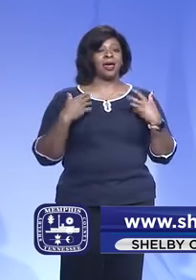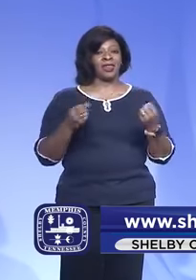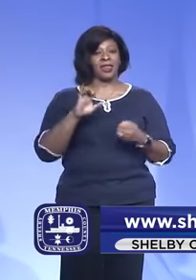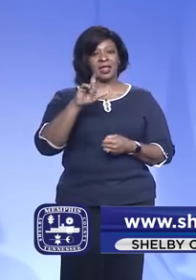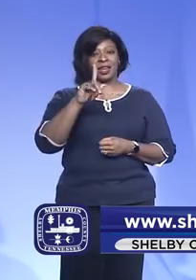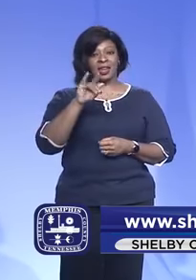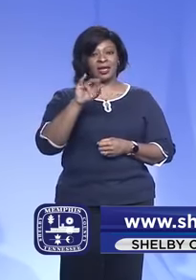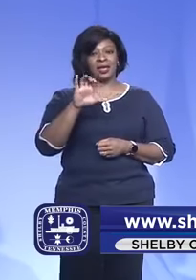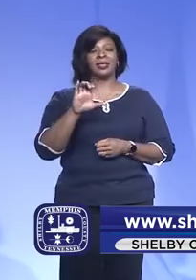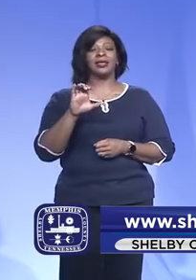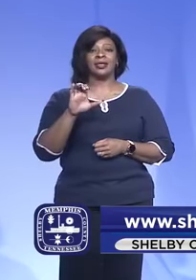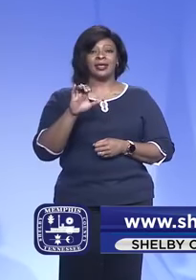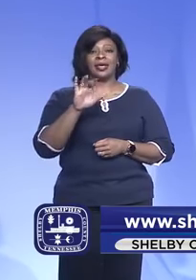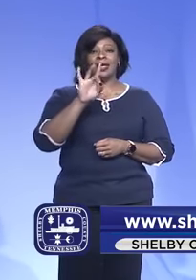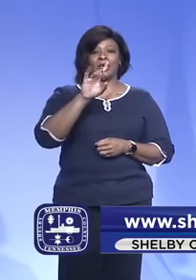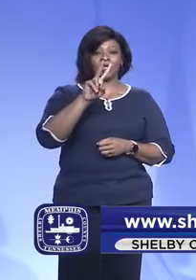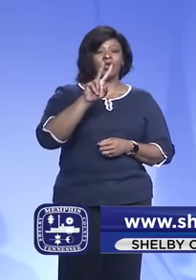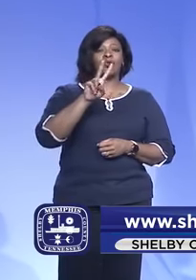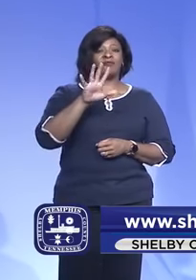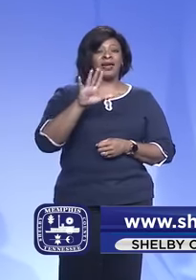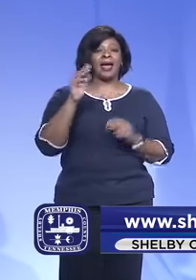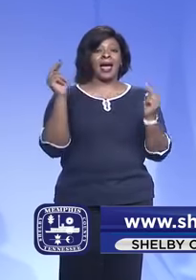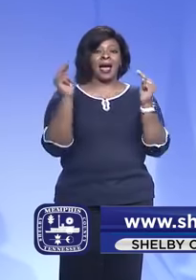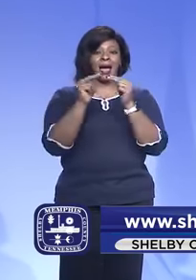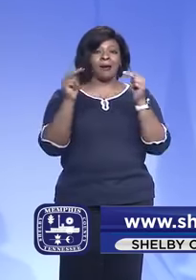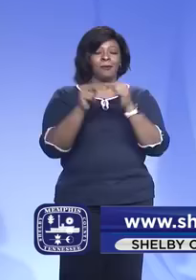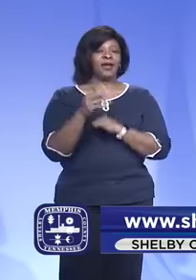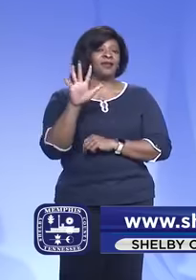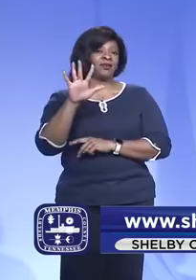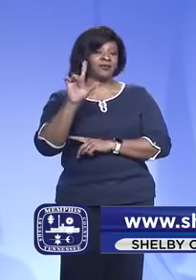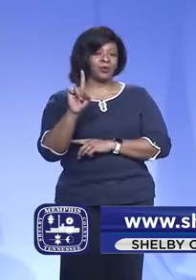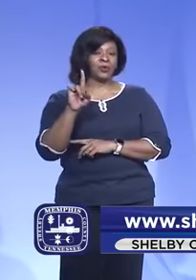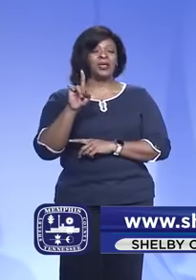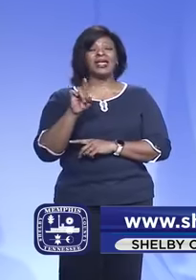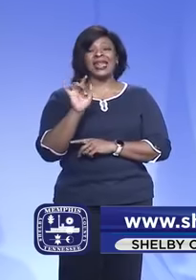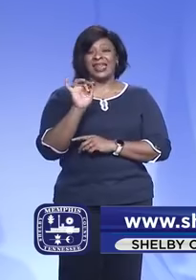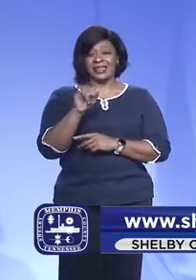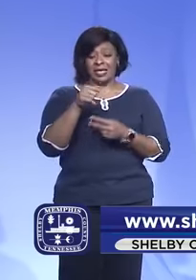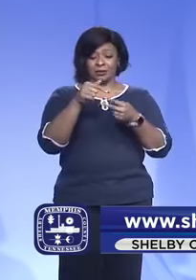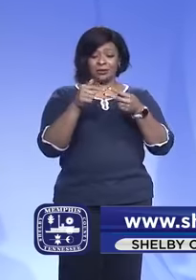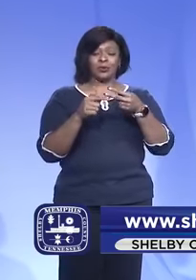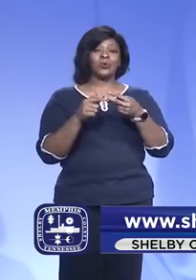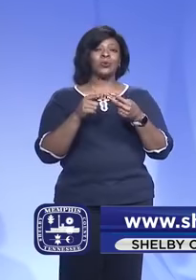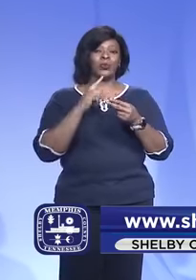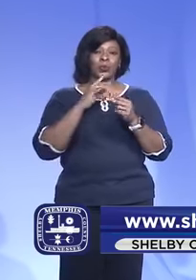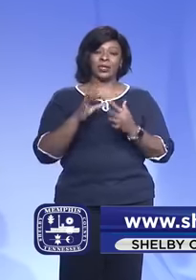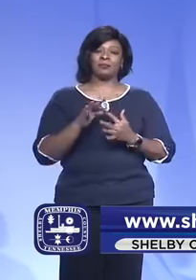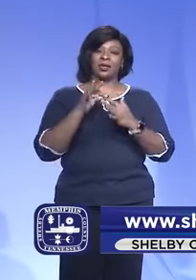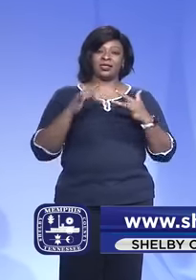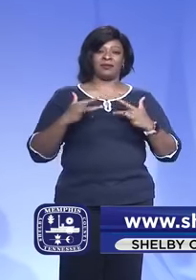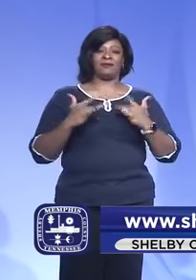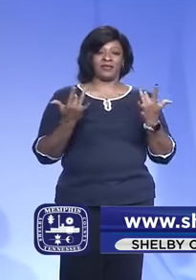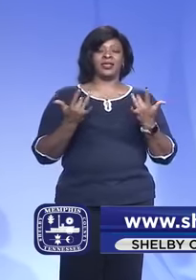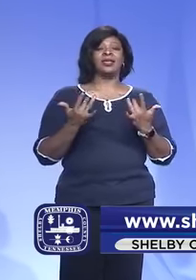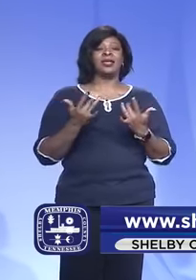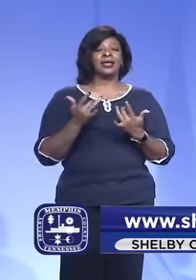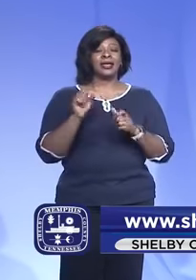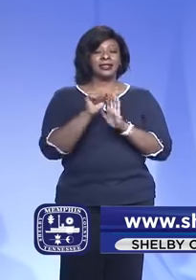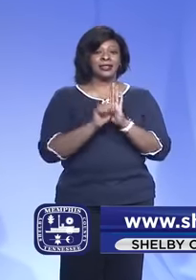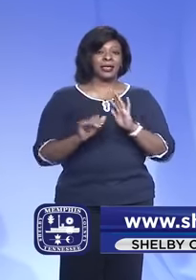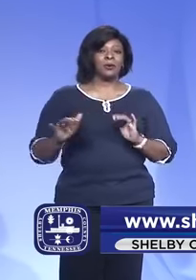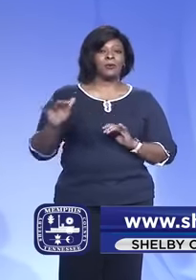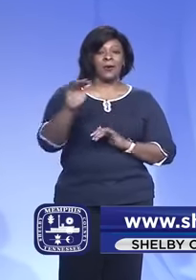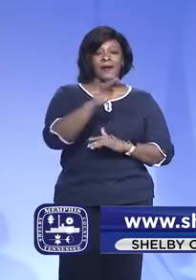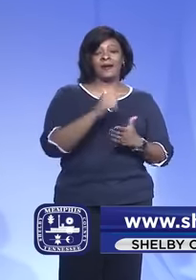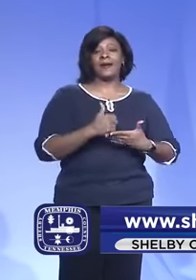Clinic, 8225 Highway 51. And so that is a special event that is statewide